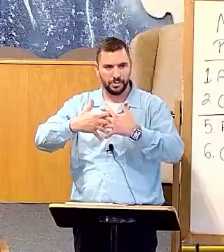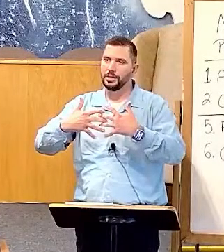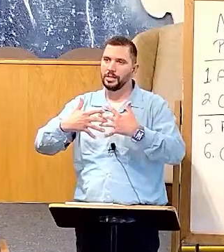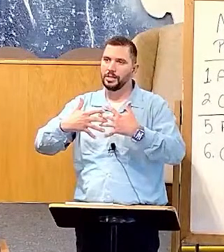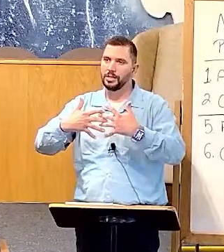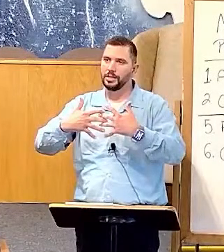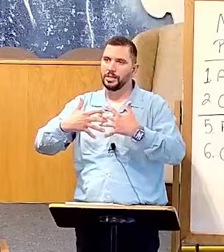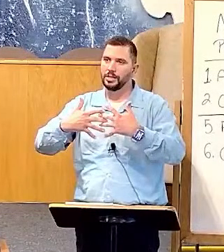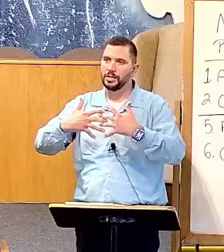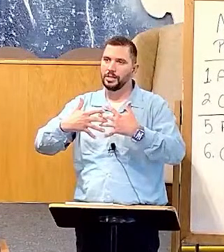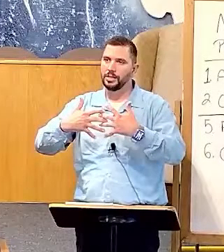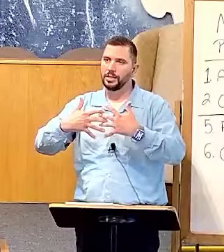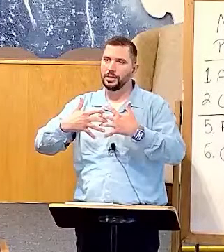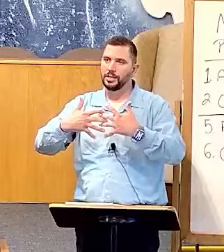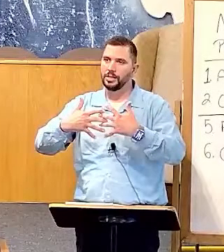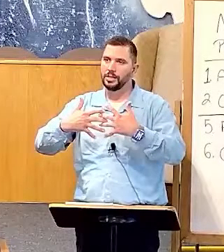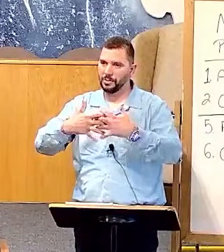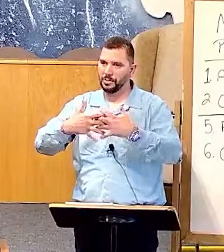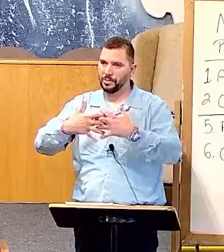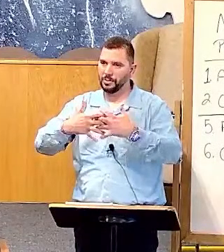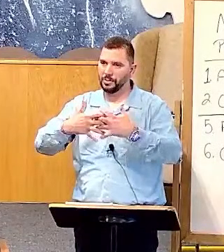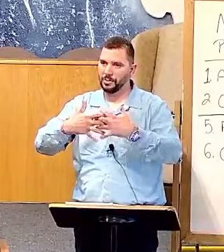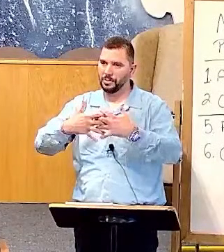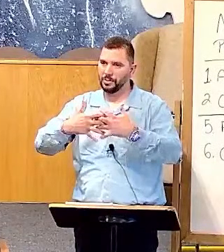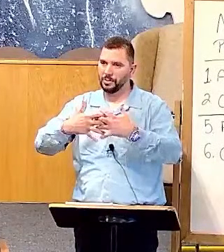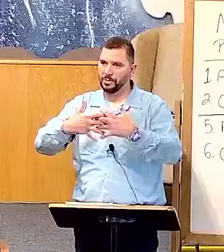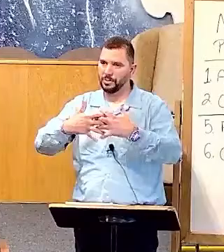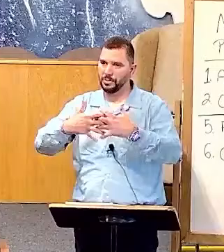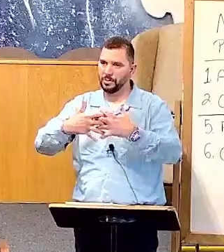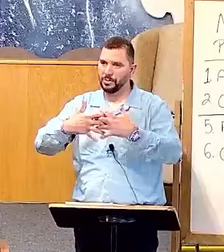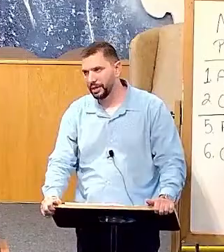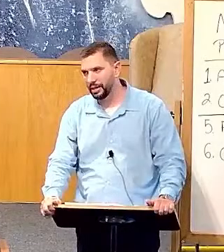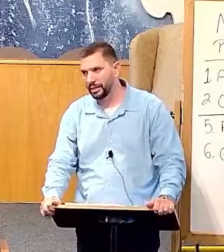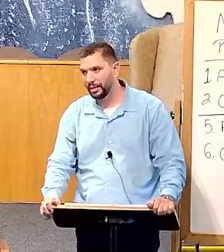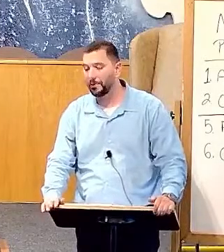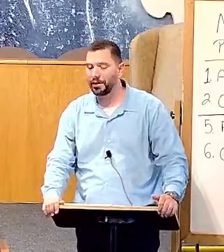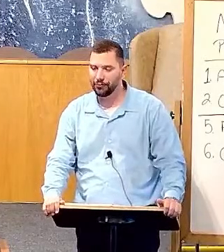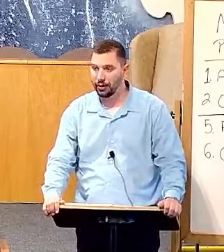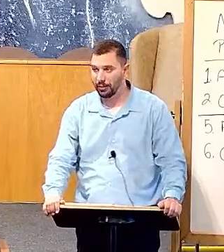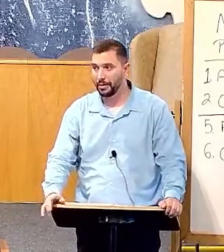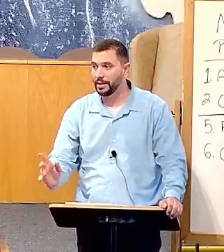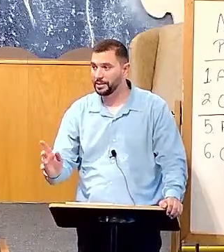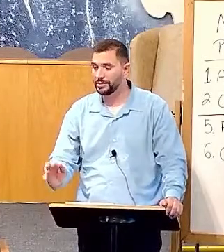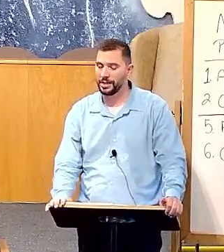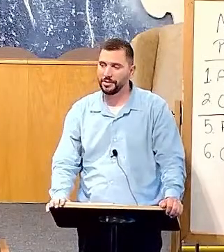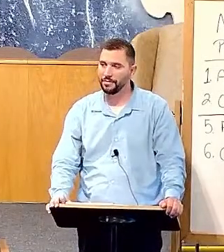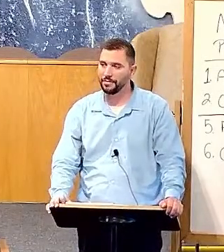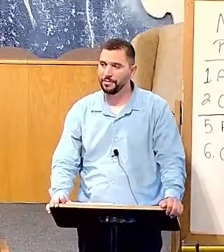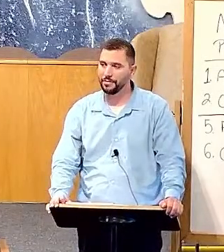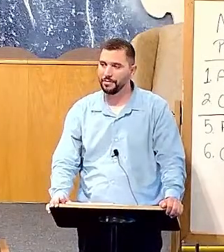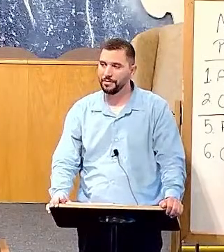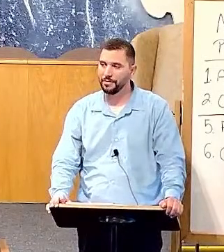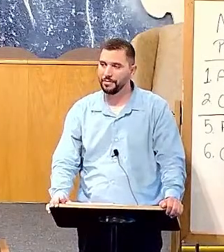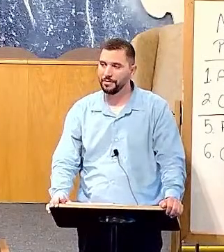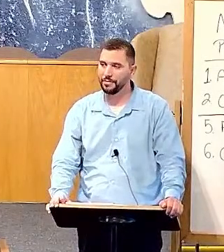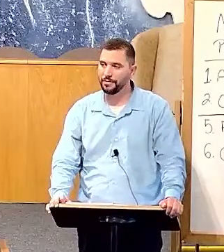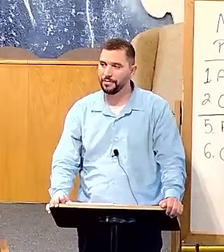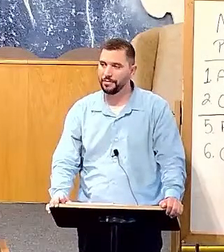whether you're going like that or like that, I have to double check. That one I forgot about. Yes, thank you for that. Gray is mixing those